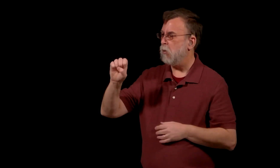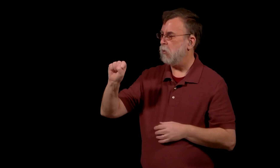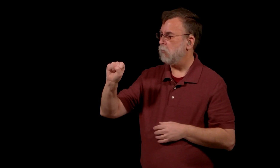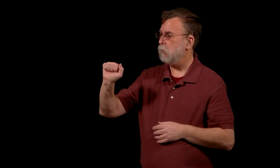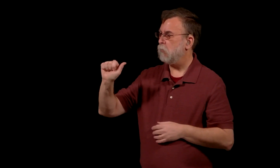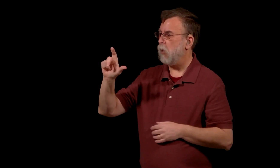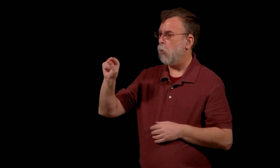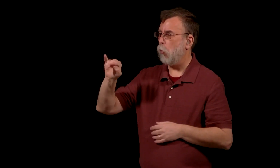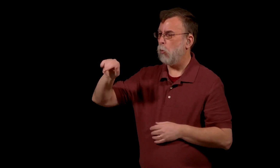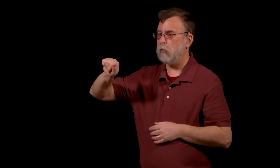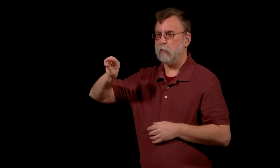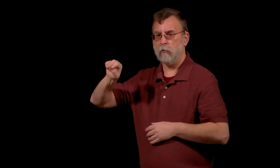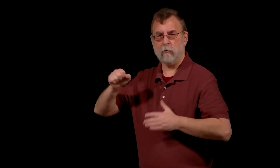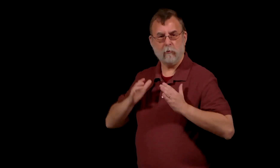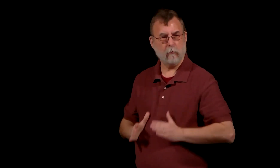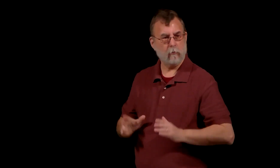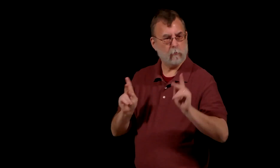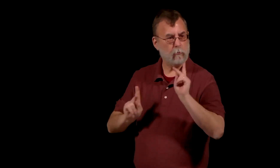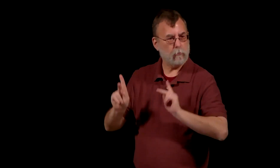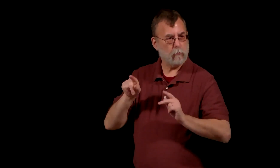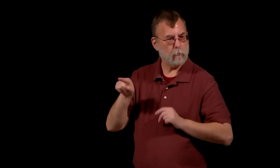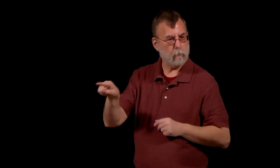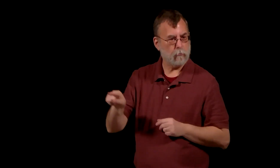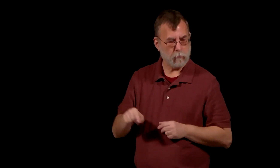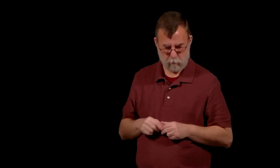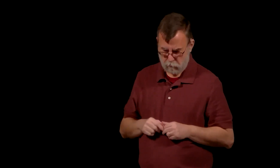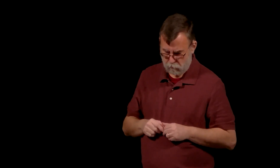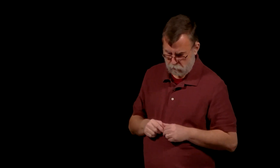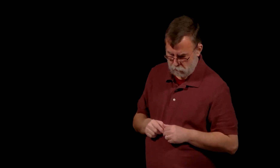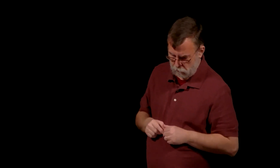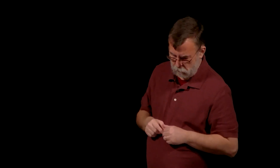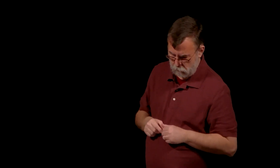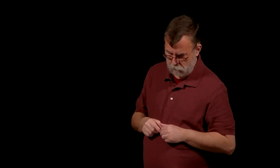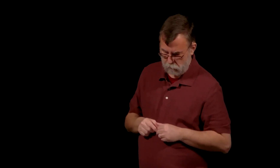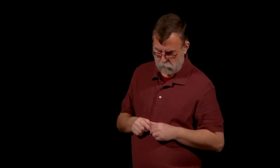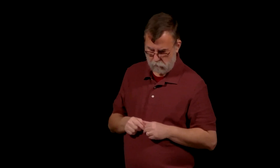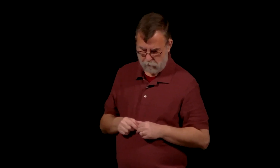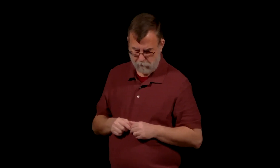group, the Thessalonians, that group of people.